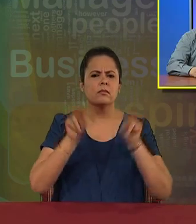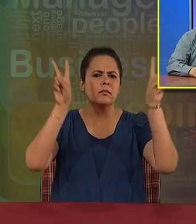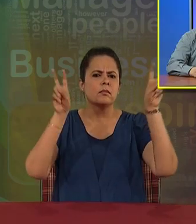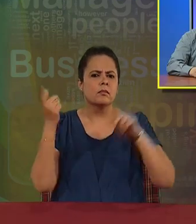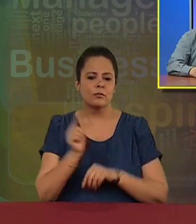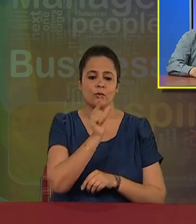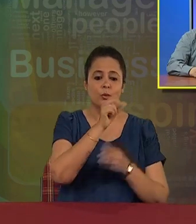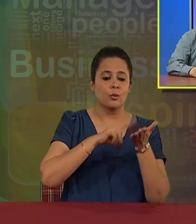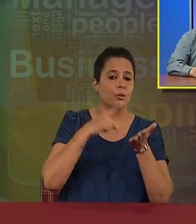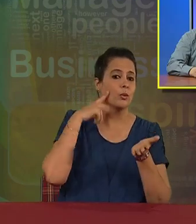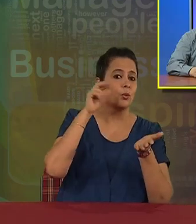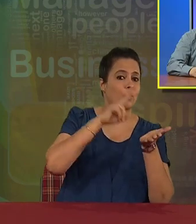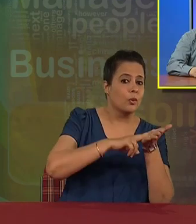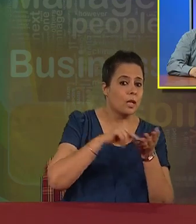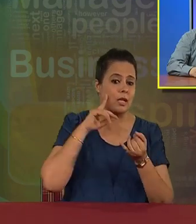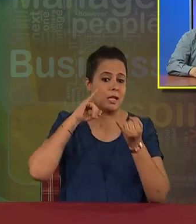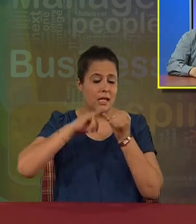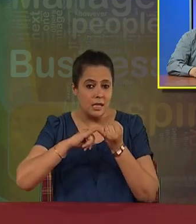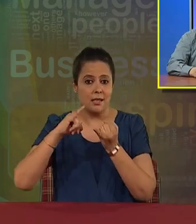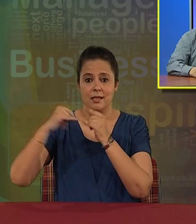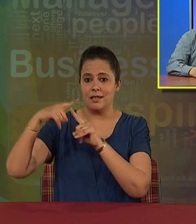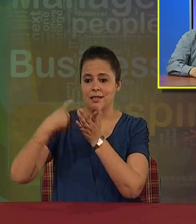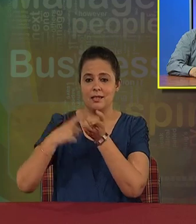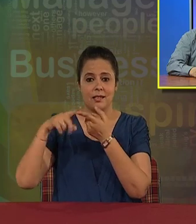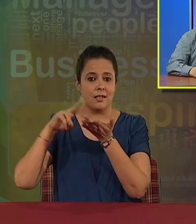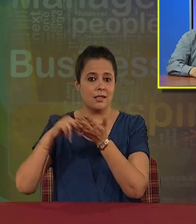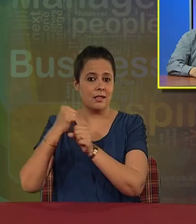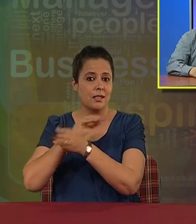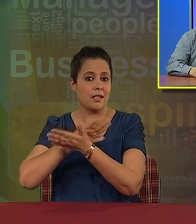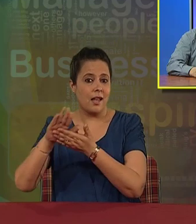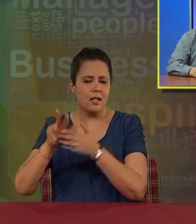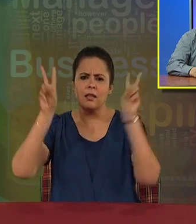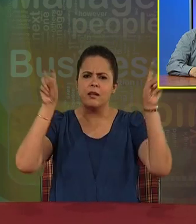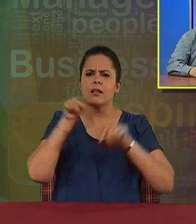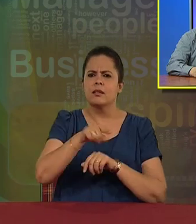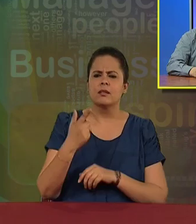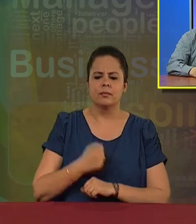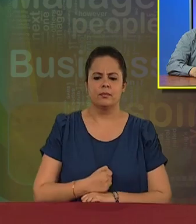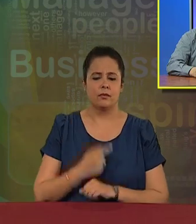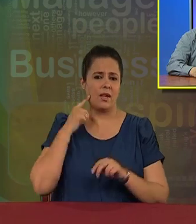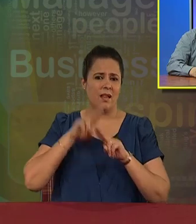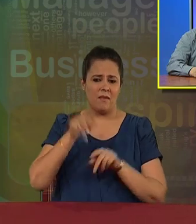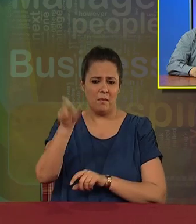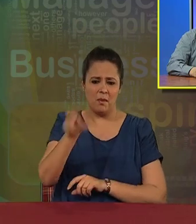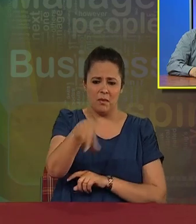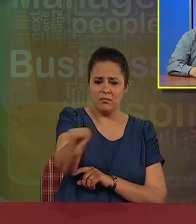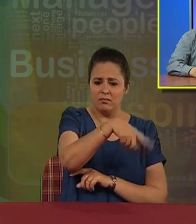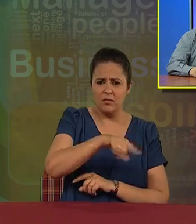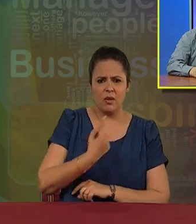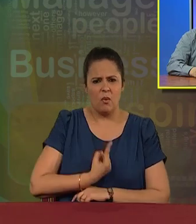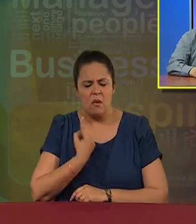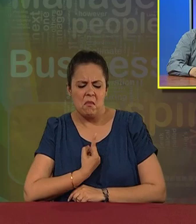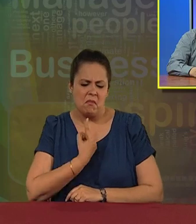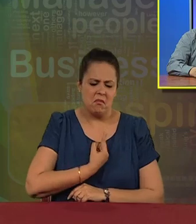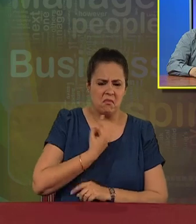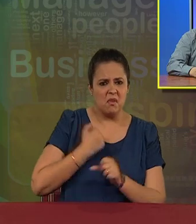means union is strength. This principle states that if the employees are working in isolation, they won't